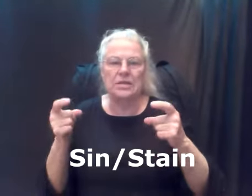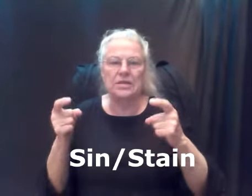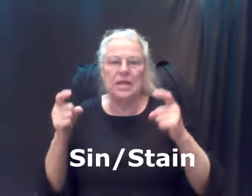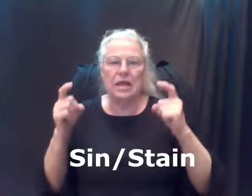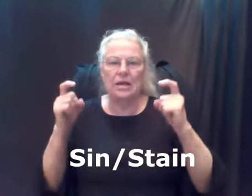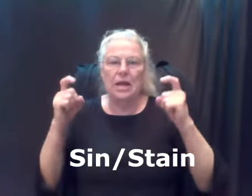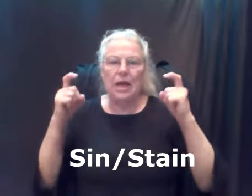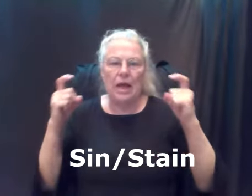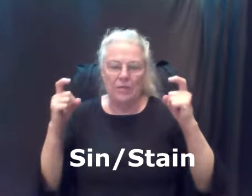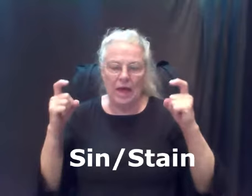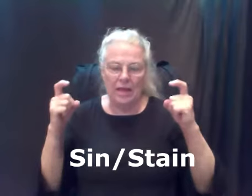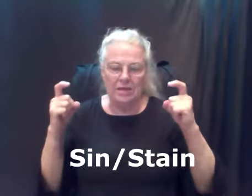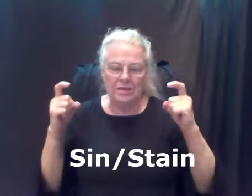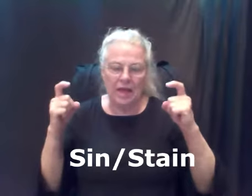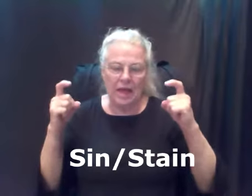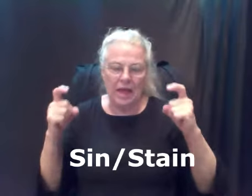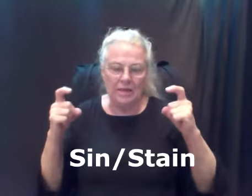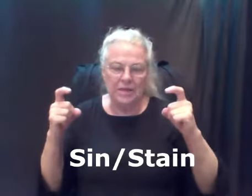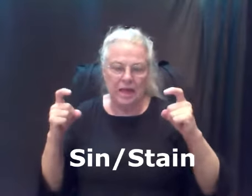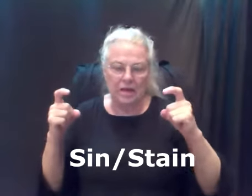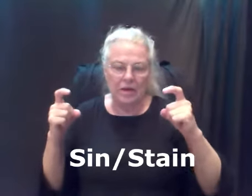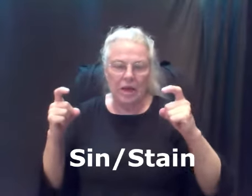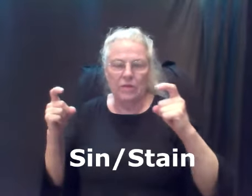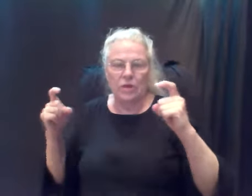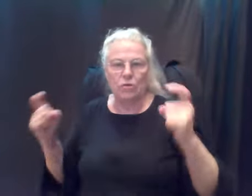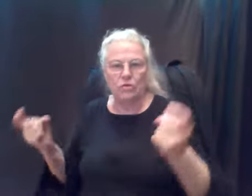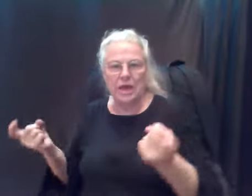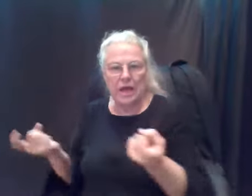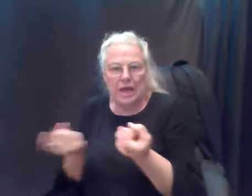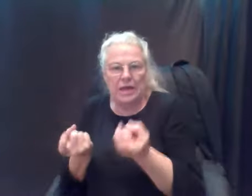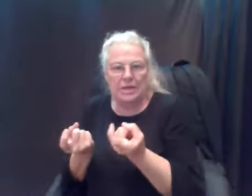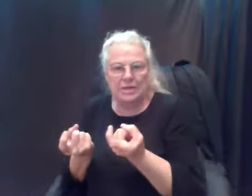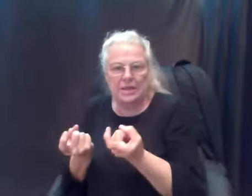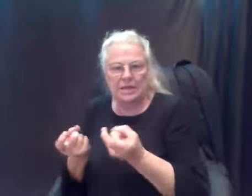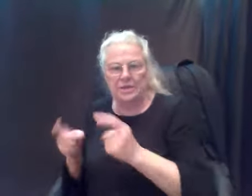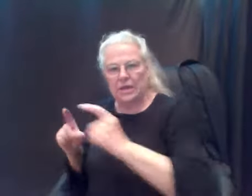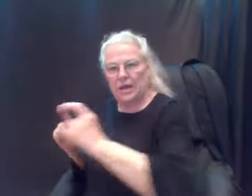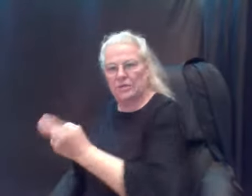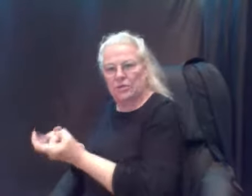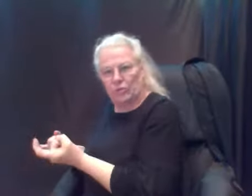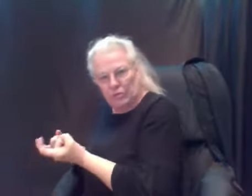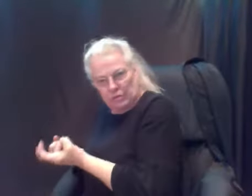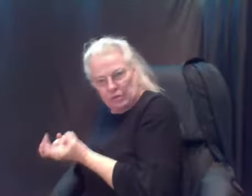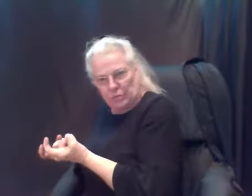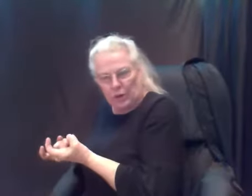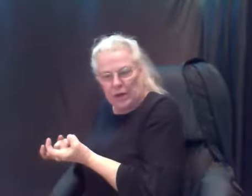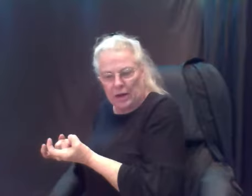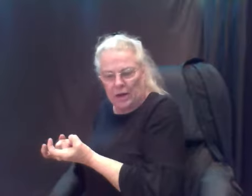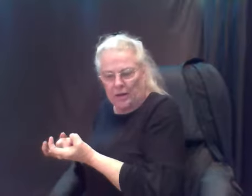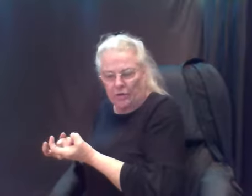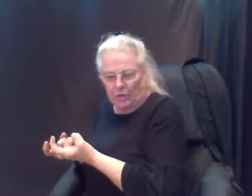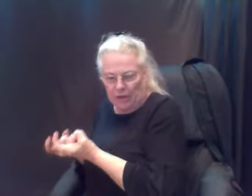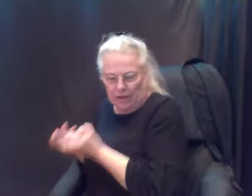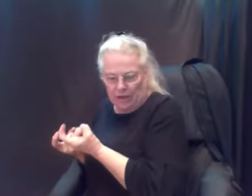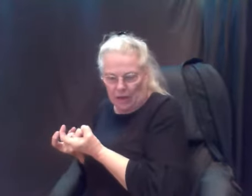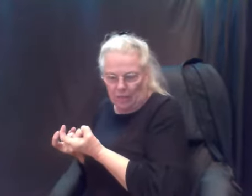sin, and that is the X hand that you take and it digs in. So you bring it under and then up so